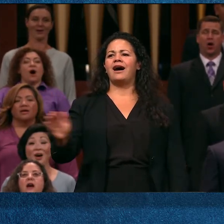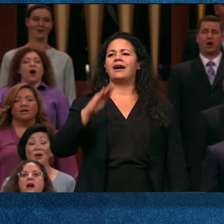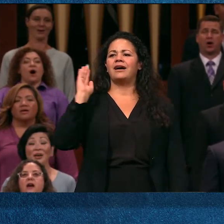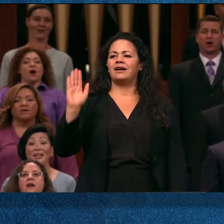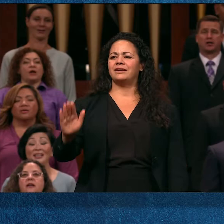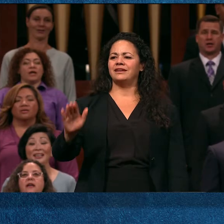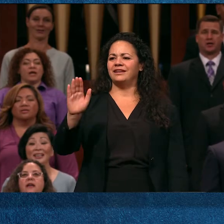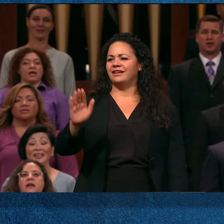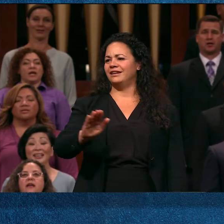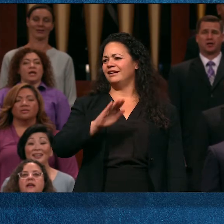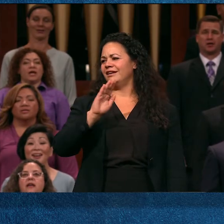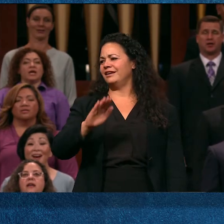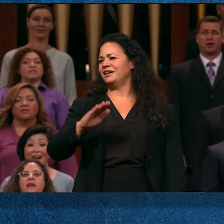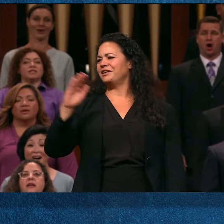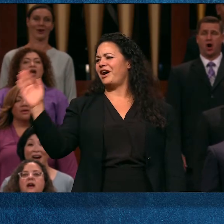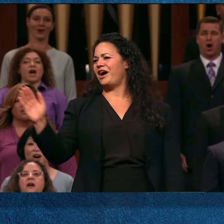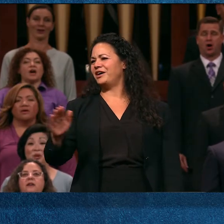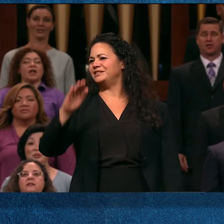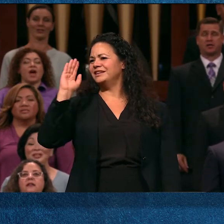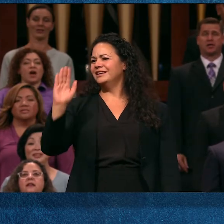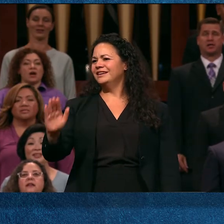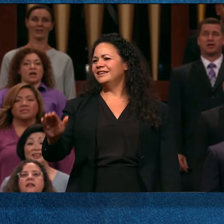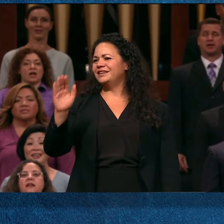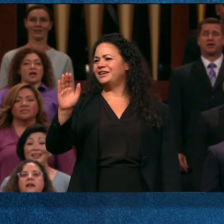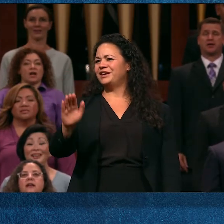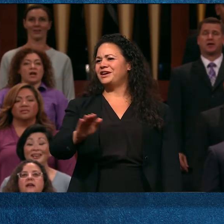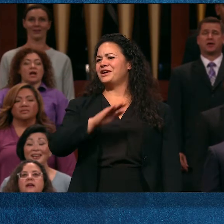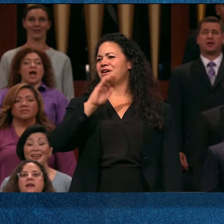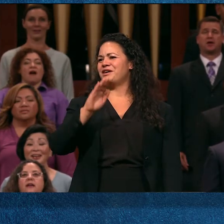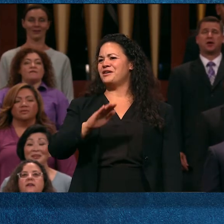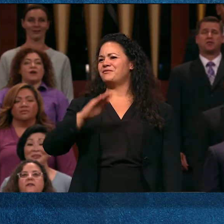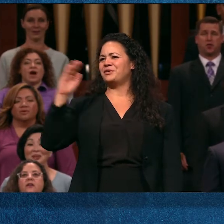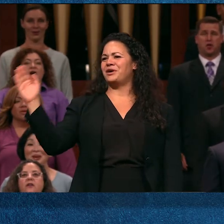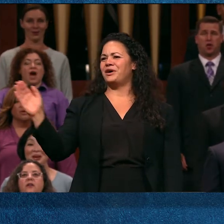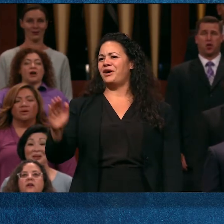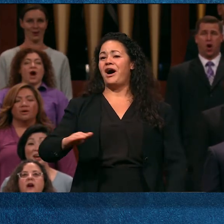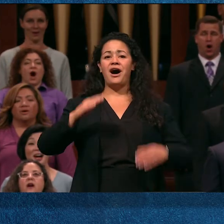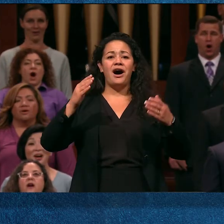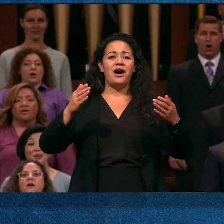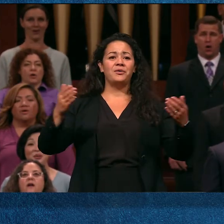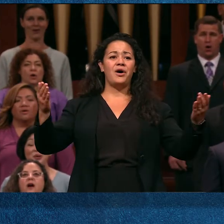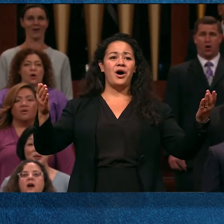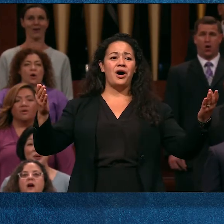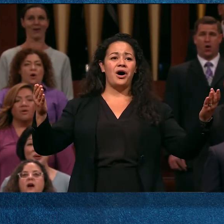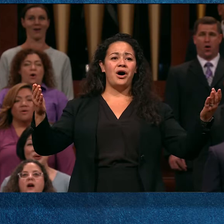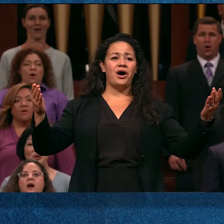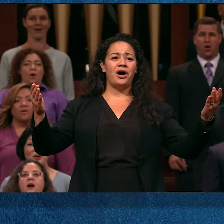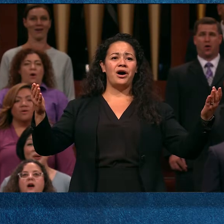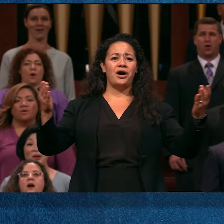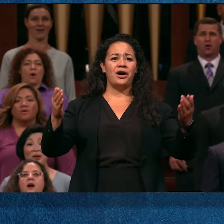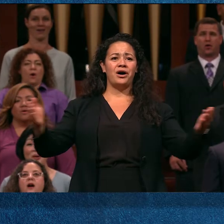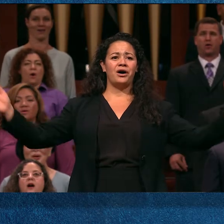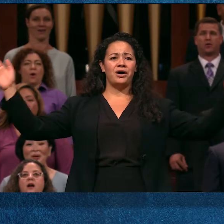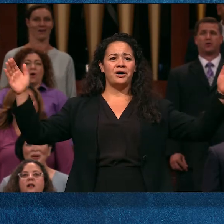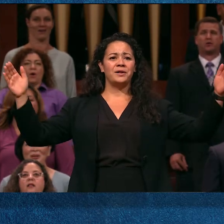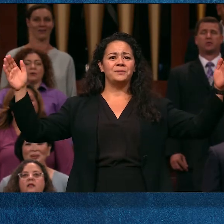A key in our deliverer home.